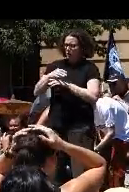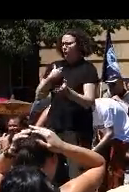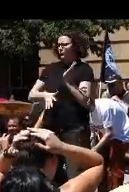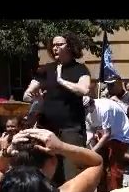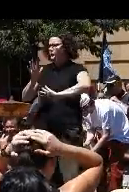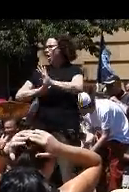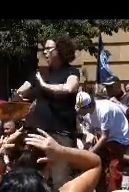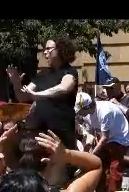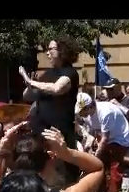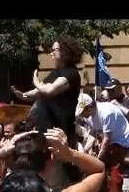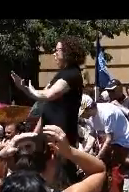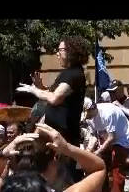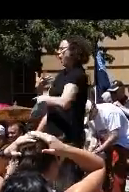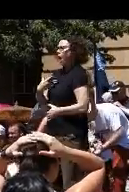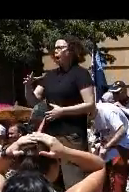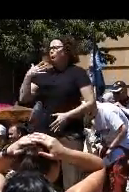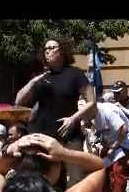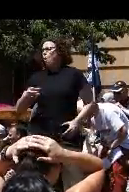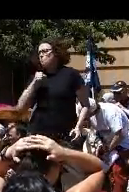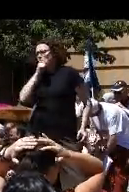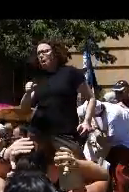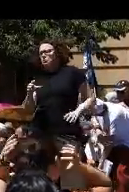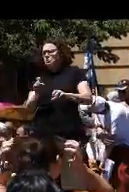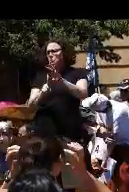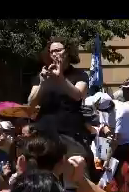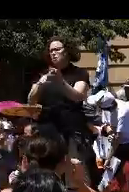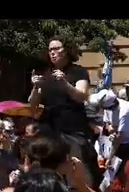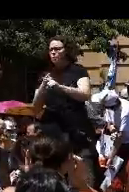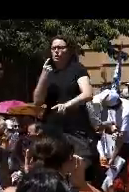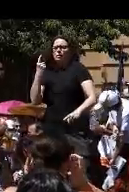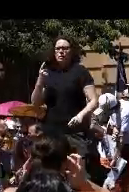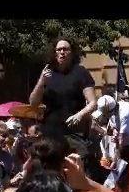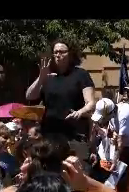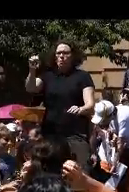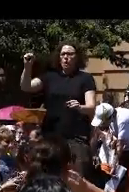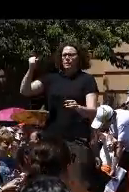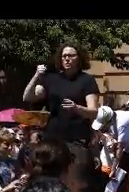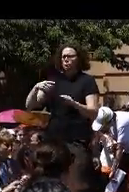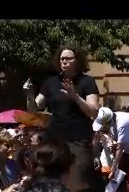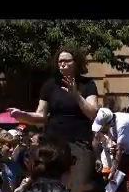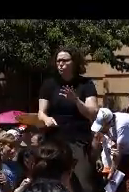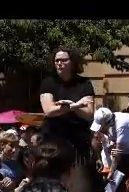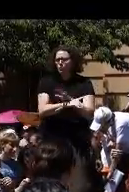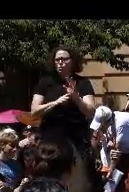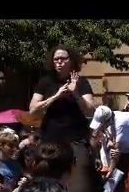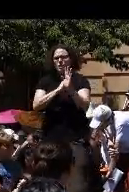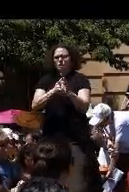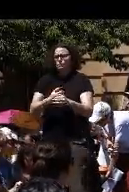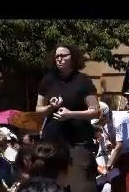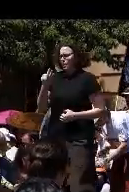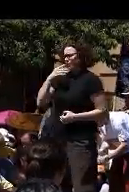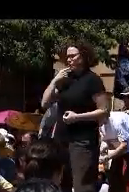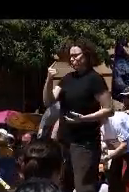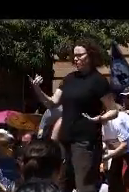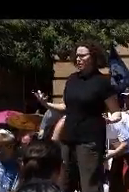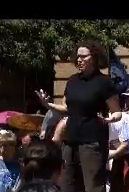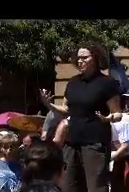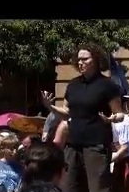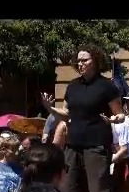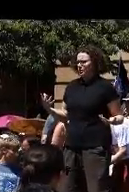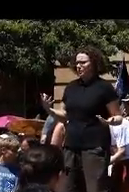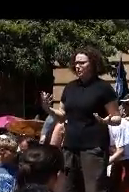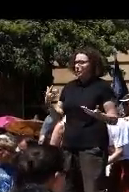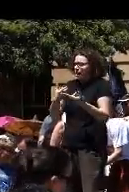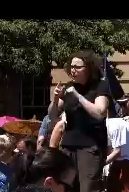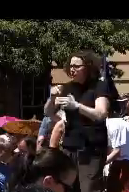God, get a boys question quickly. Oh, wait a second, refugees, Mr. Abbott? Nothing to say either. Well, if only